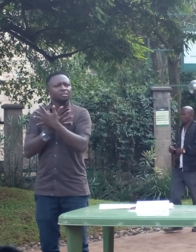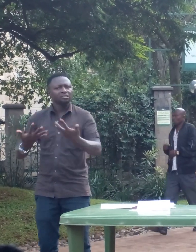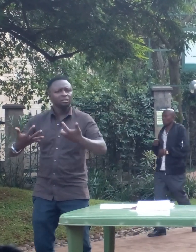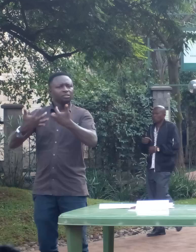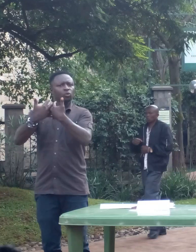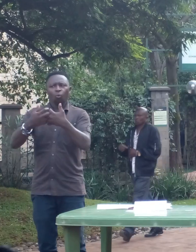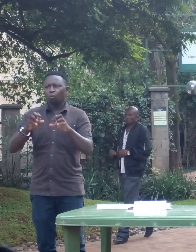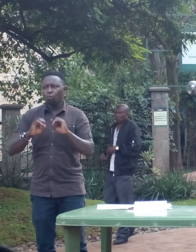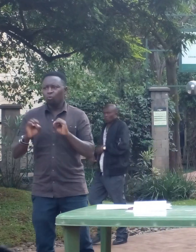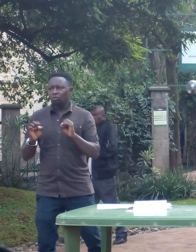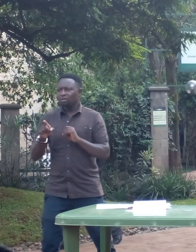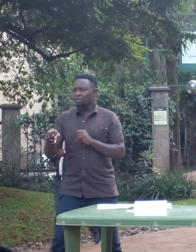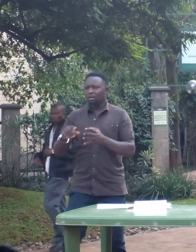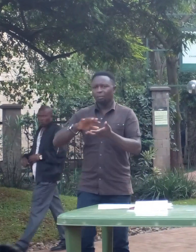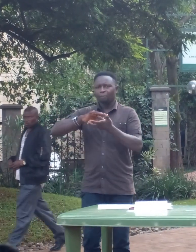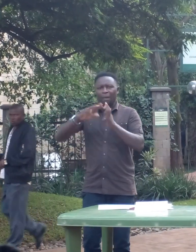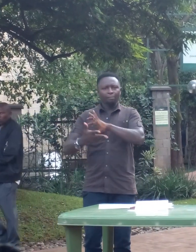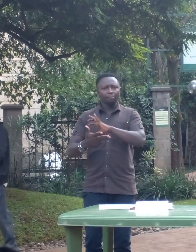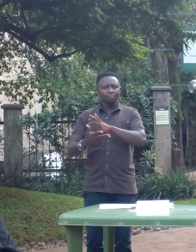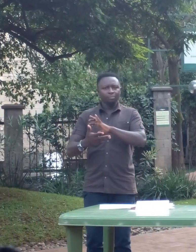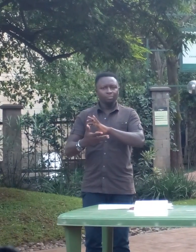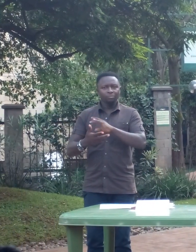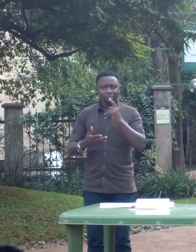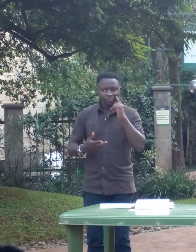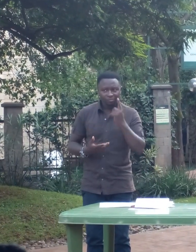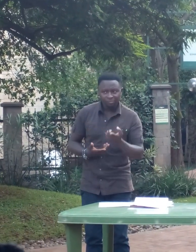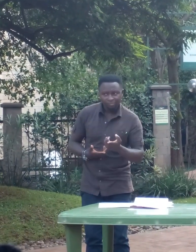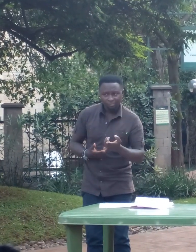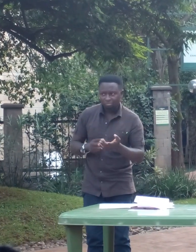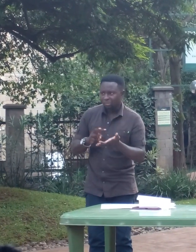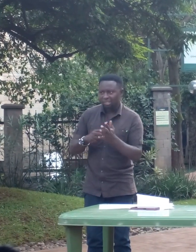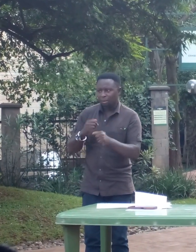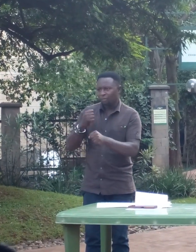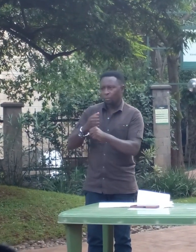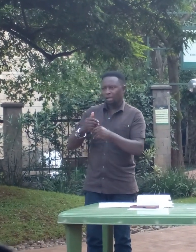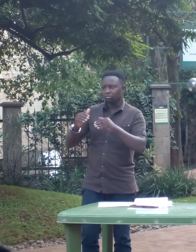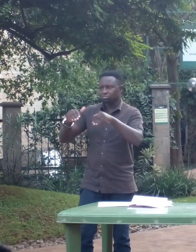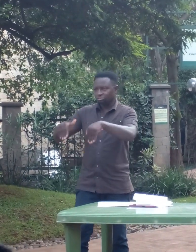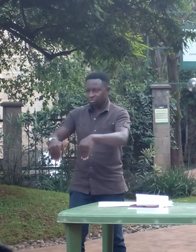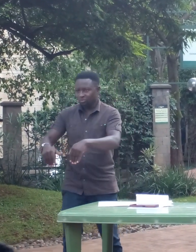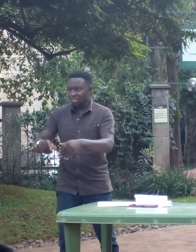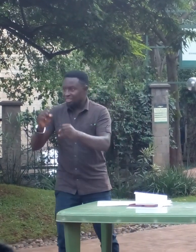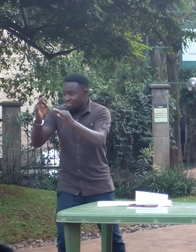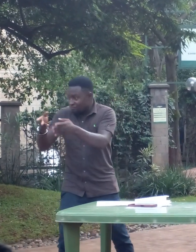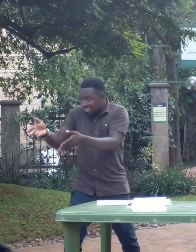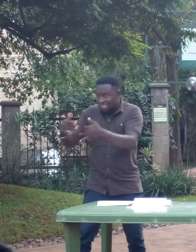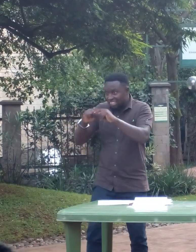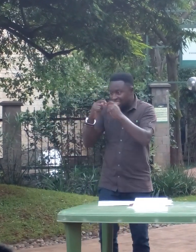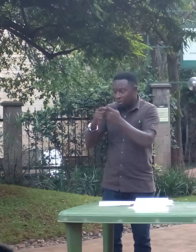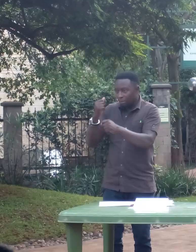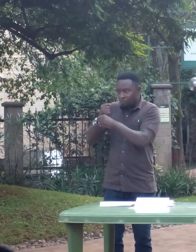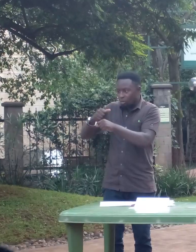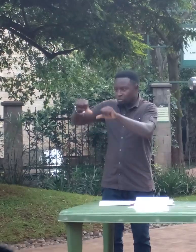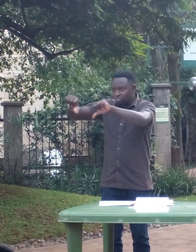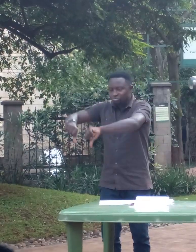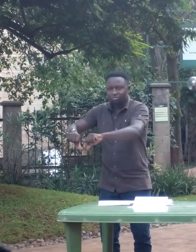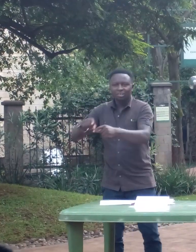players. This is not a friendly match. This is not a friendly, and it's not a list of friends. If it makes our team go